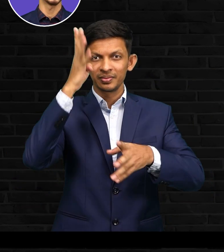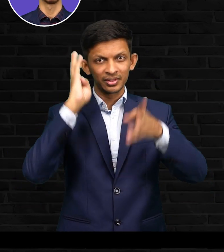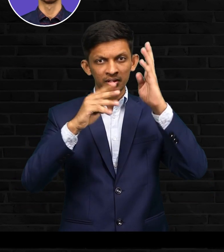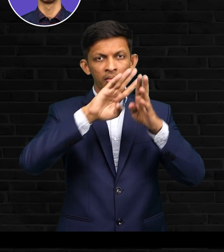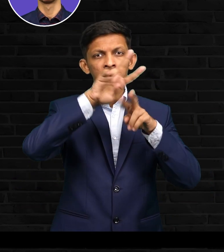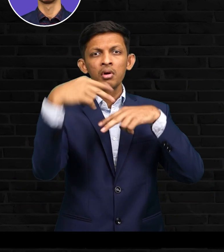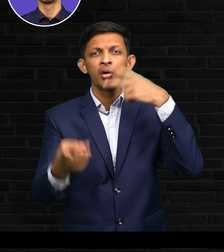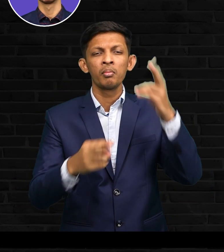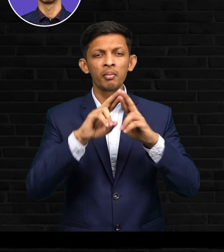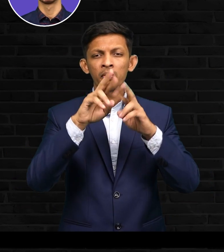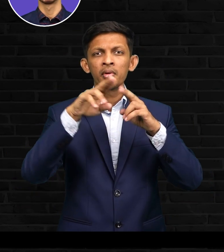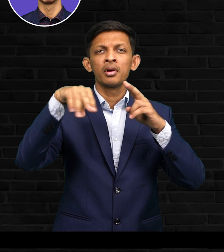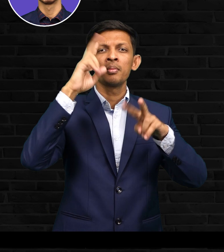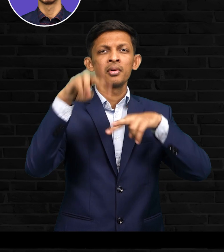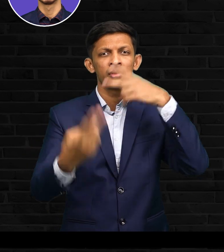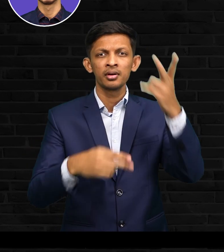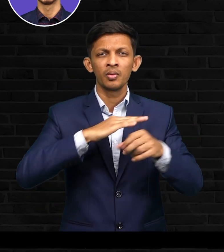deforestation,